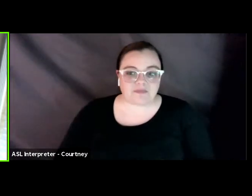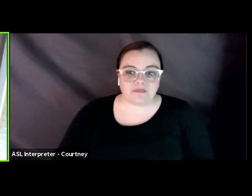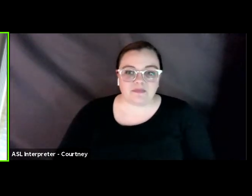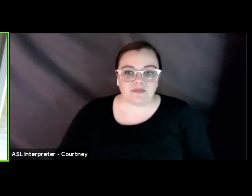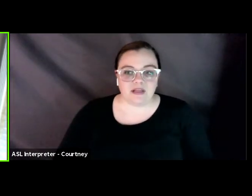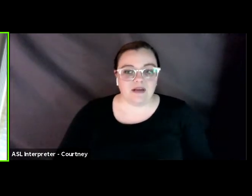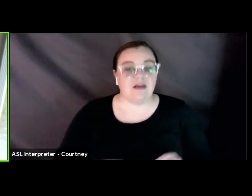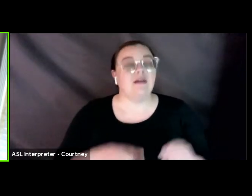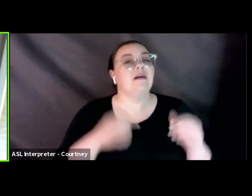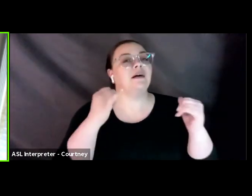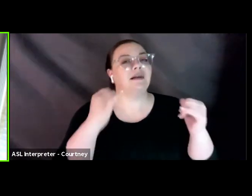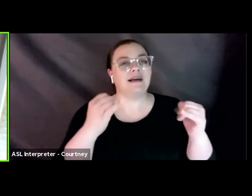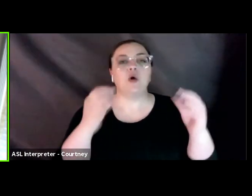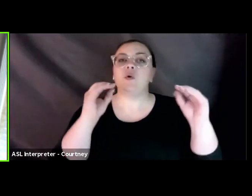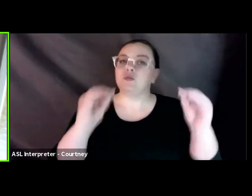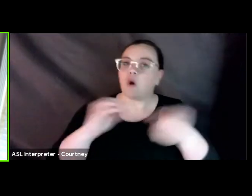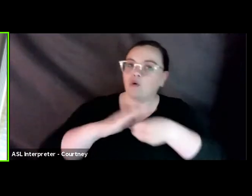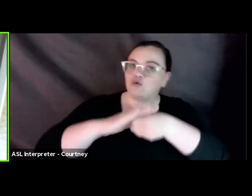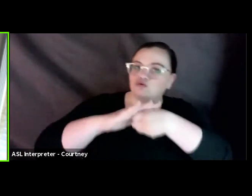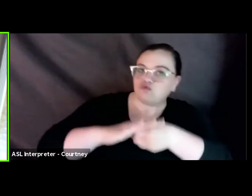Easy range, no stress.